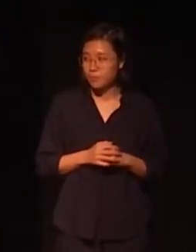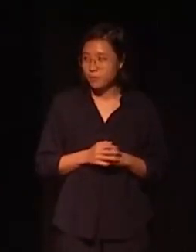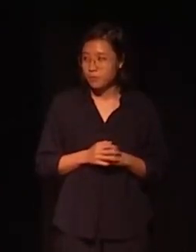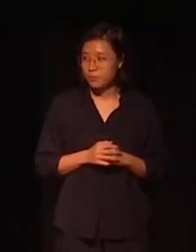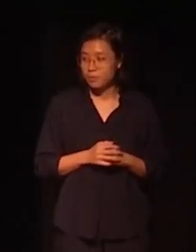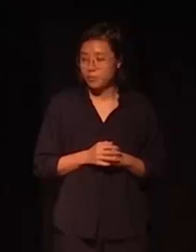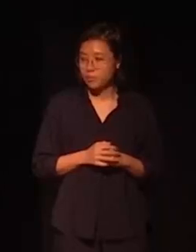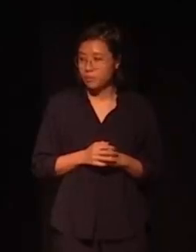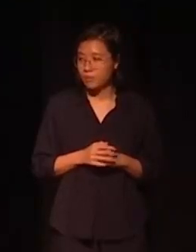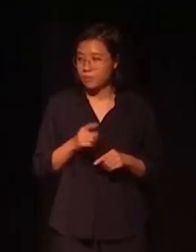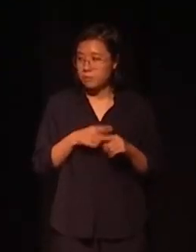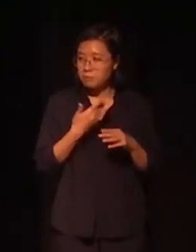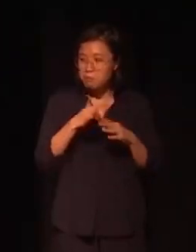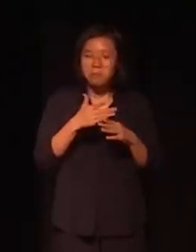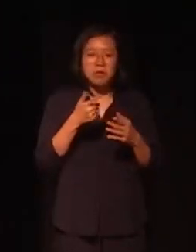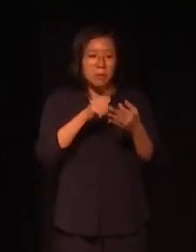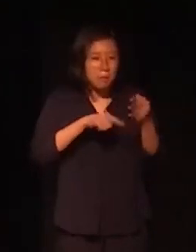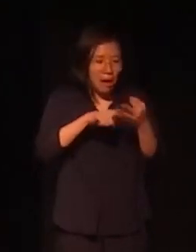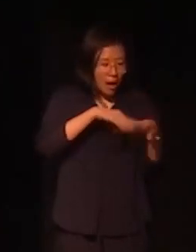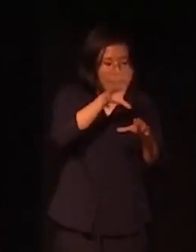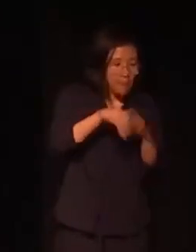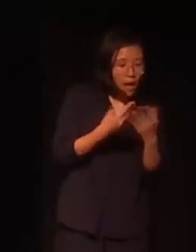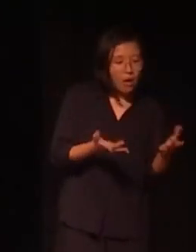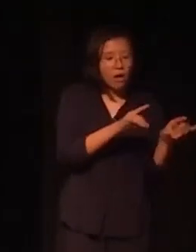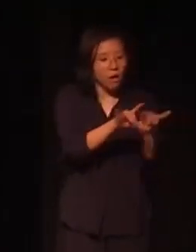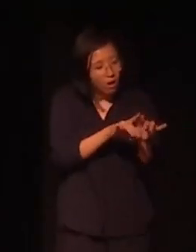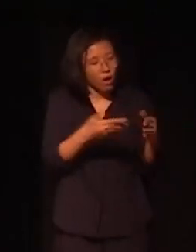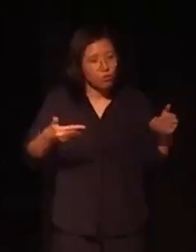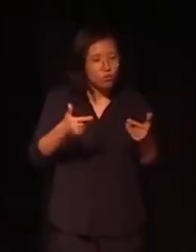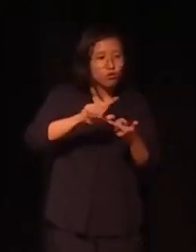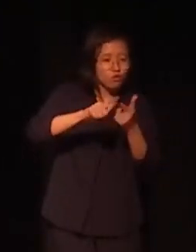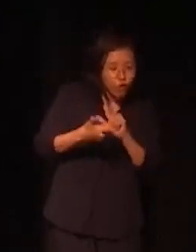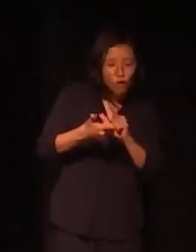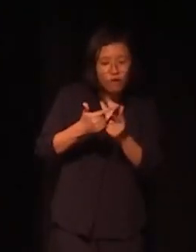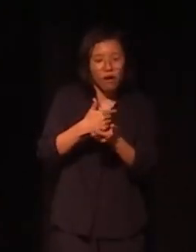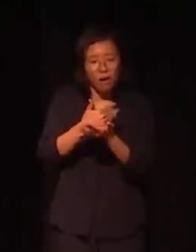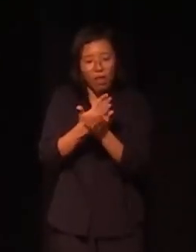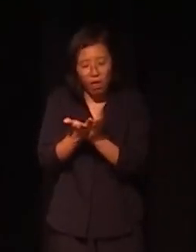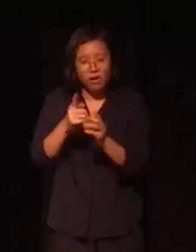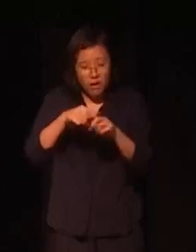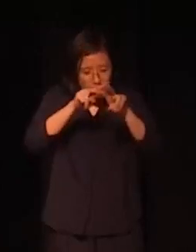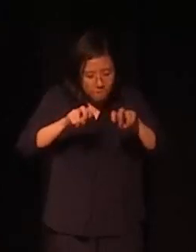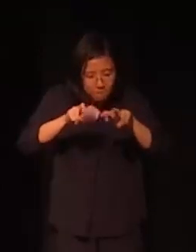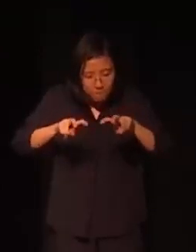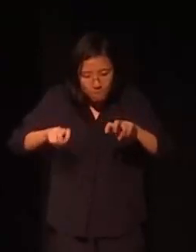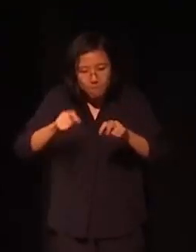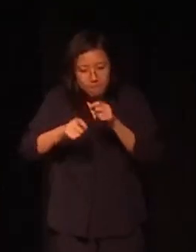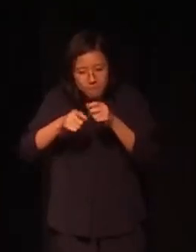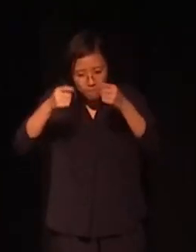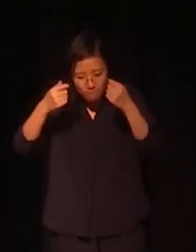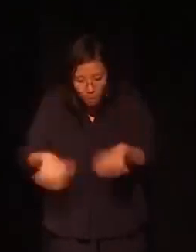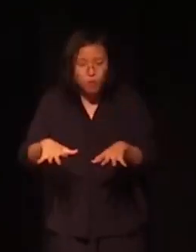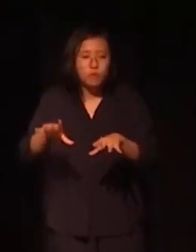dish name, ingredients, and the method of translation in a very detailed manner, then we can start